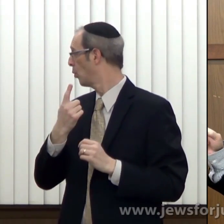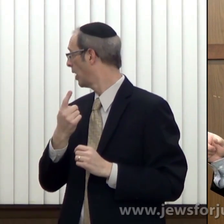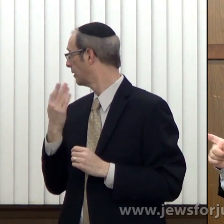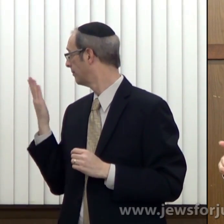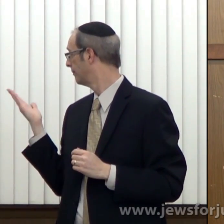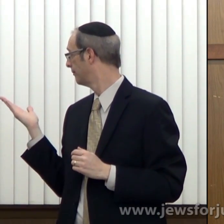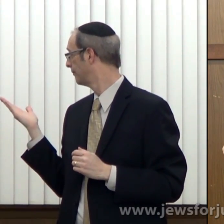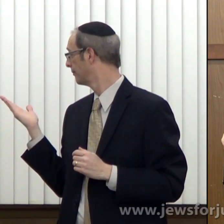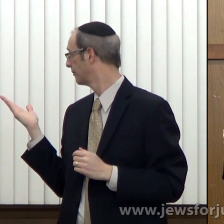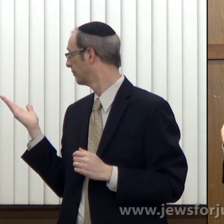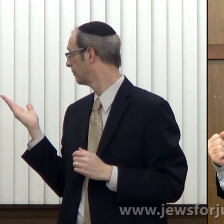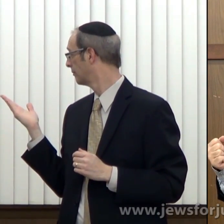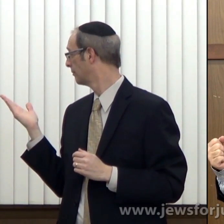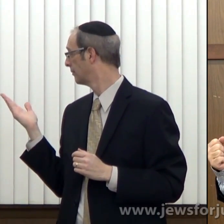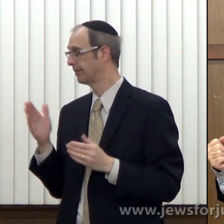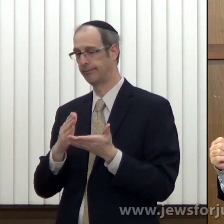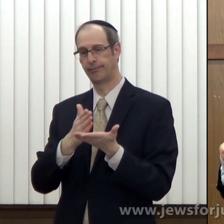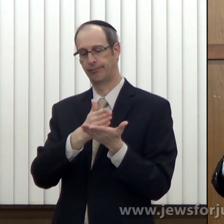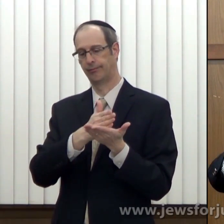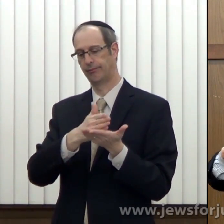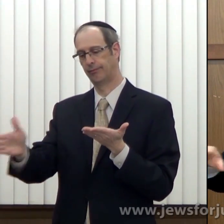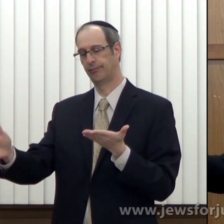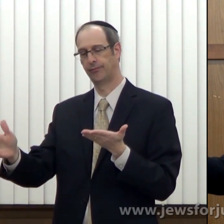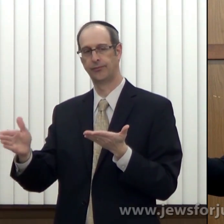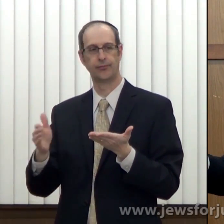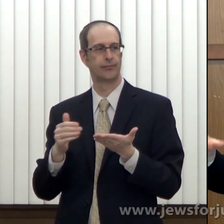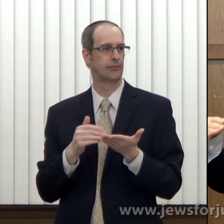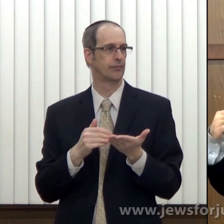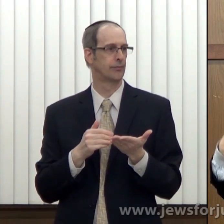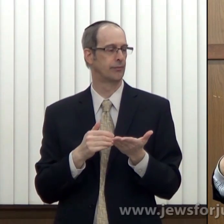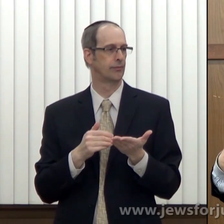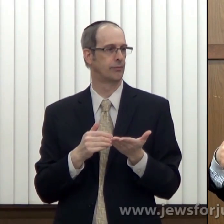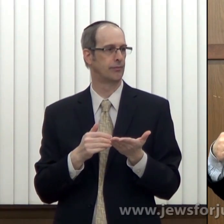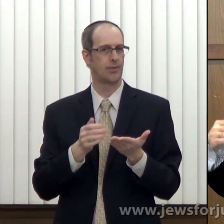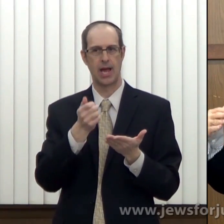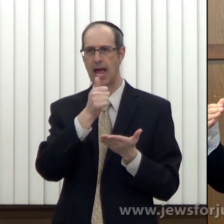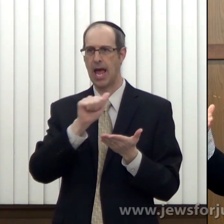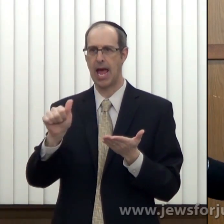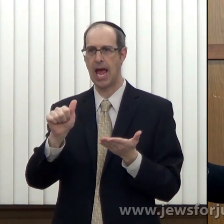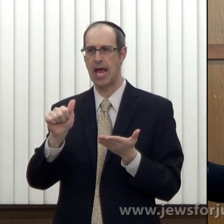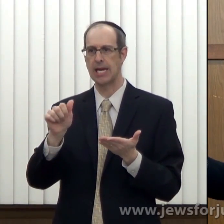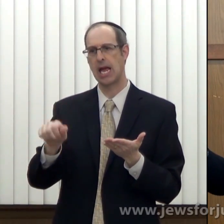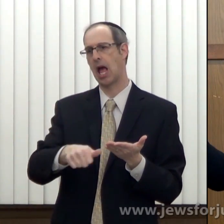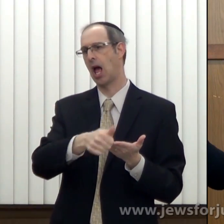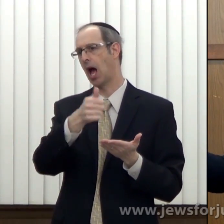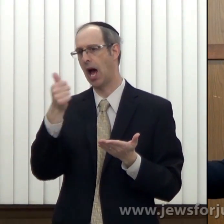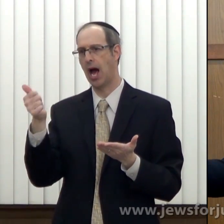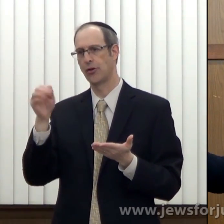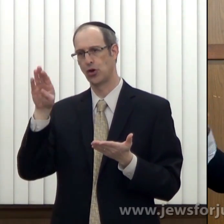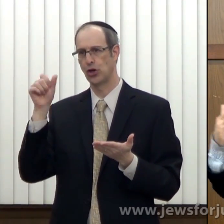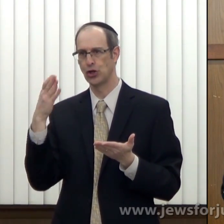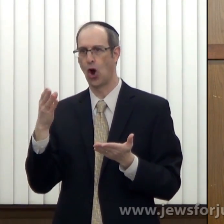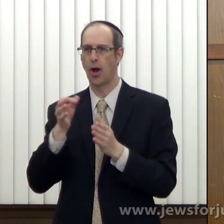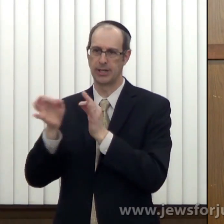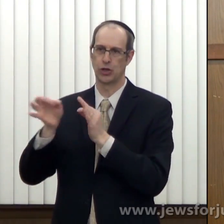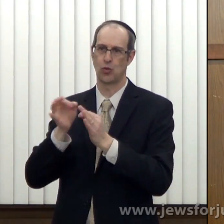here is to eliminate, we've eliminated any alternative job description.